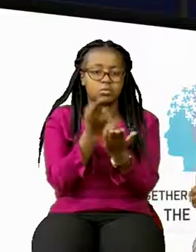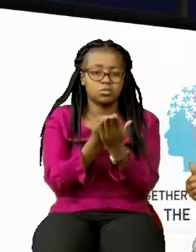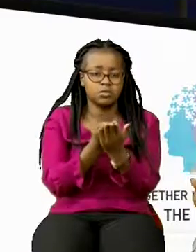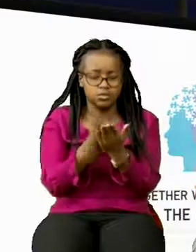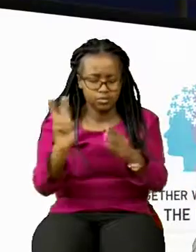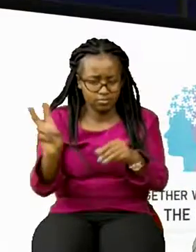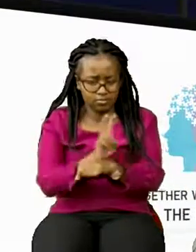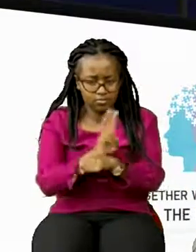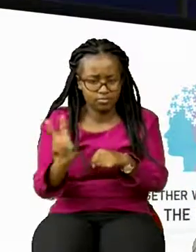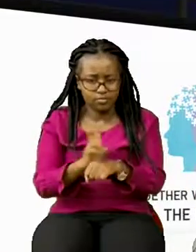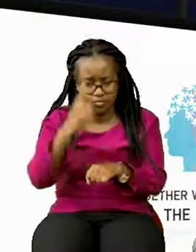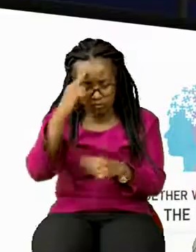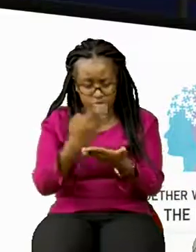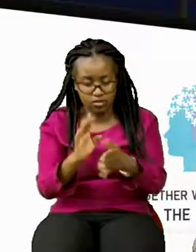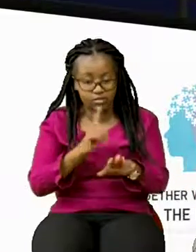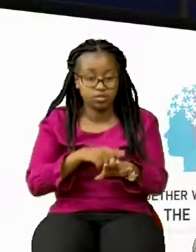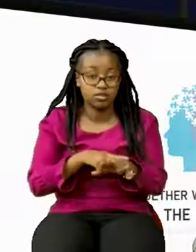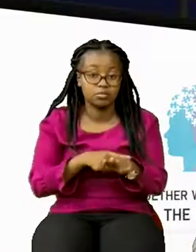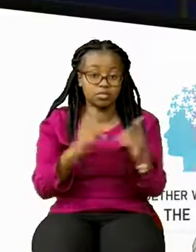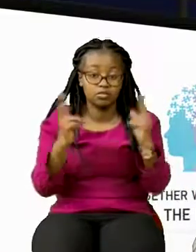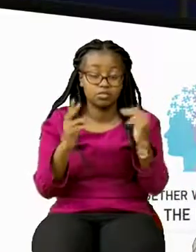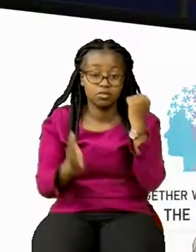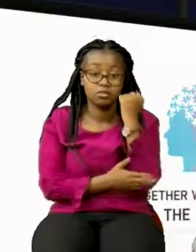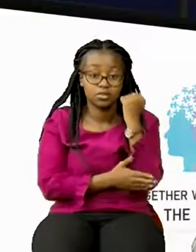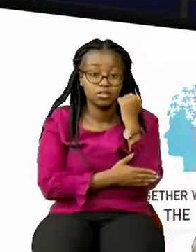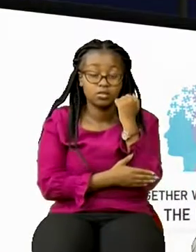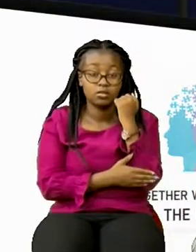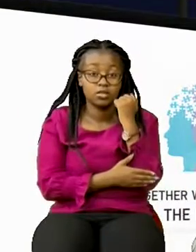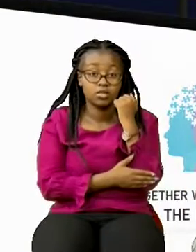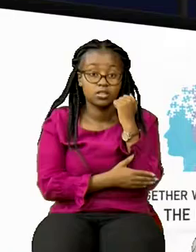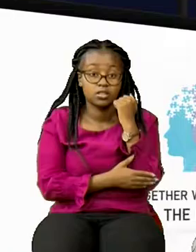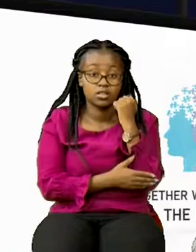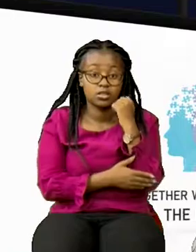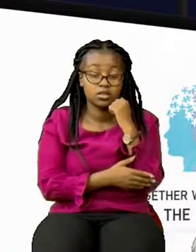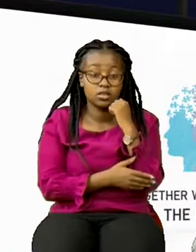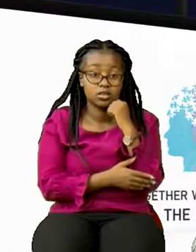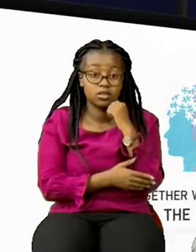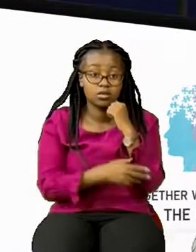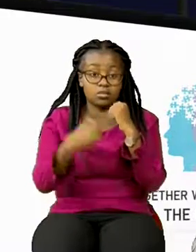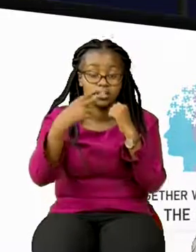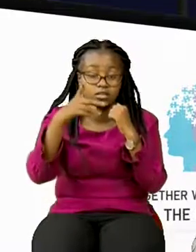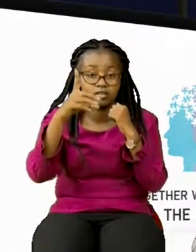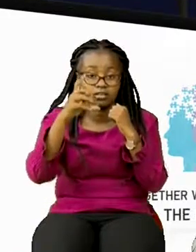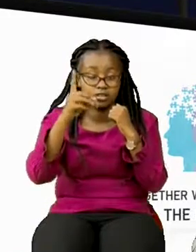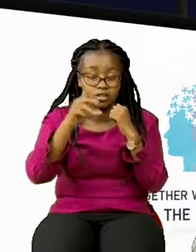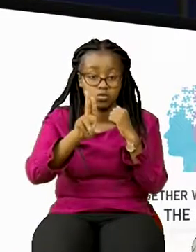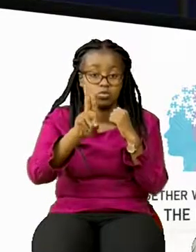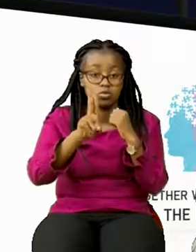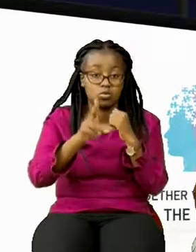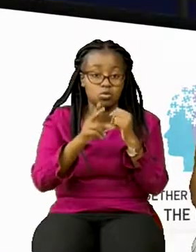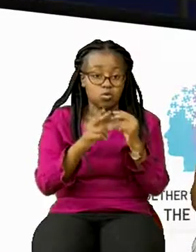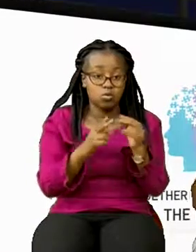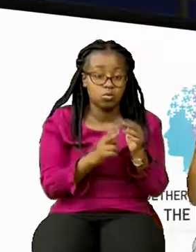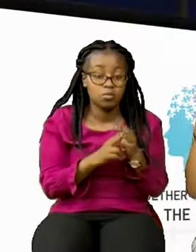monitored for a bit of time. And if it's very bad, they might be put in high dependency units, so that it's very close